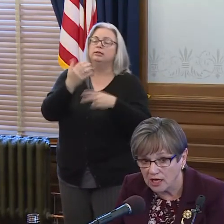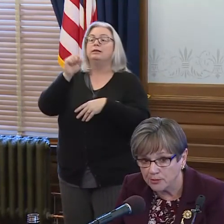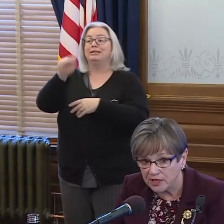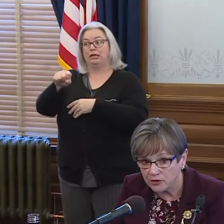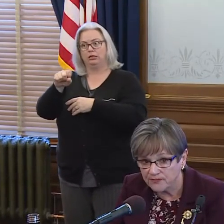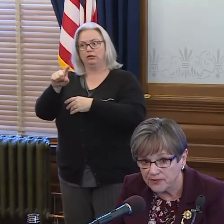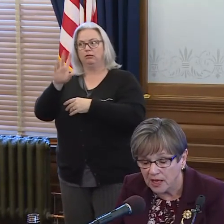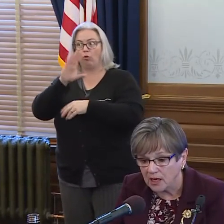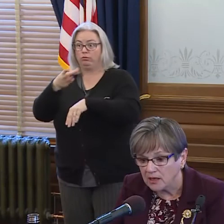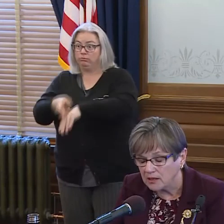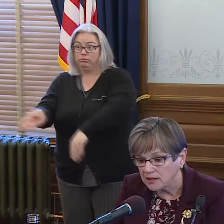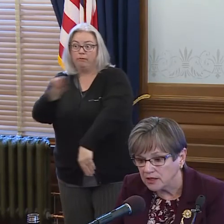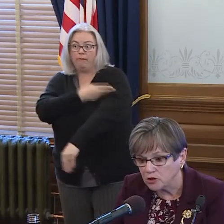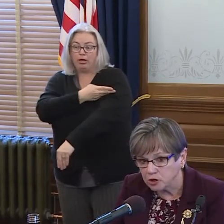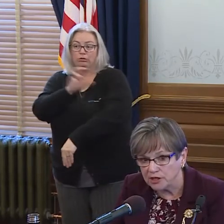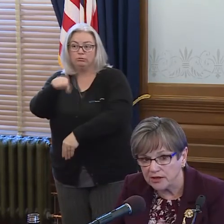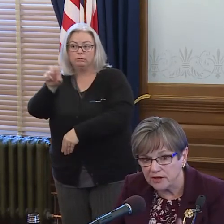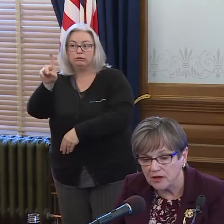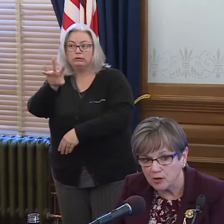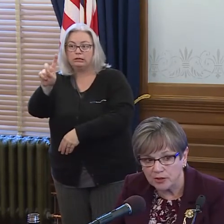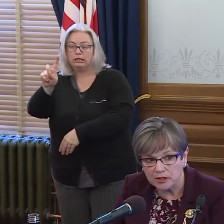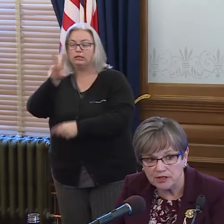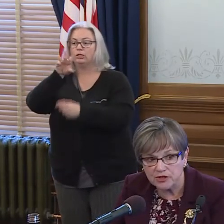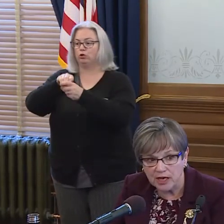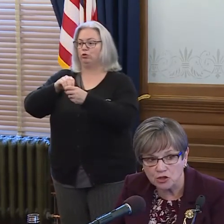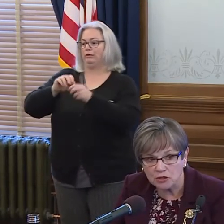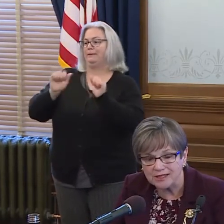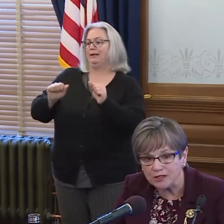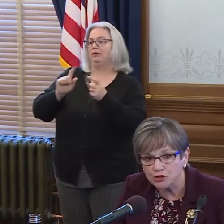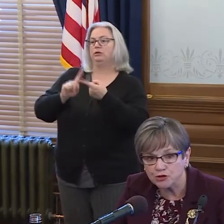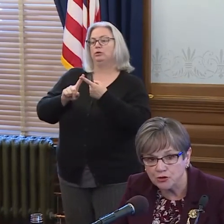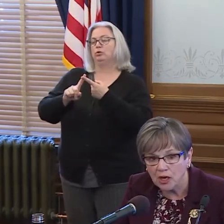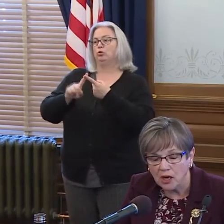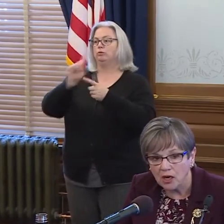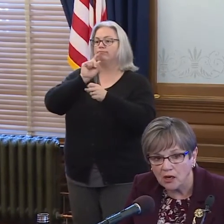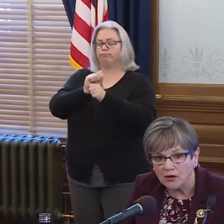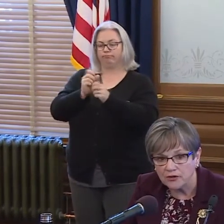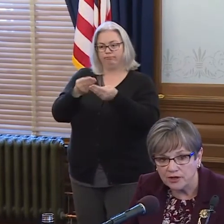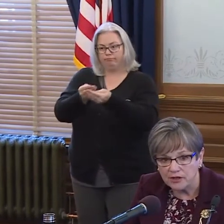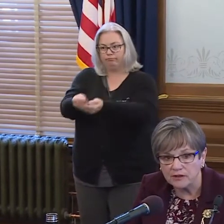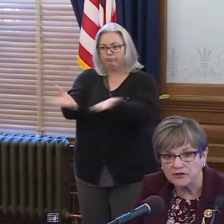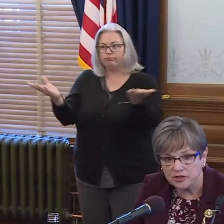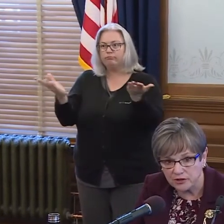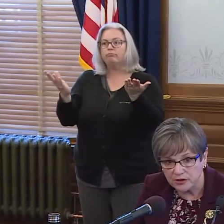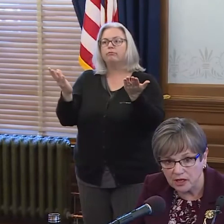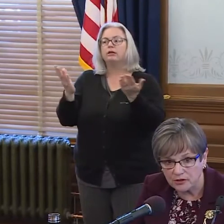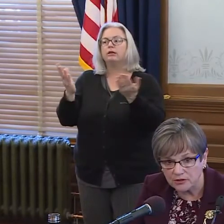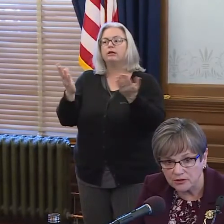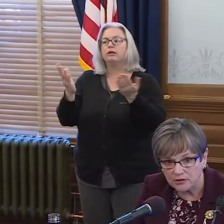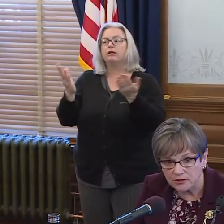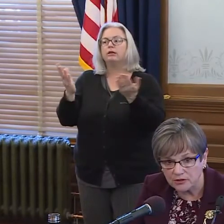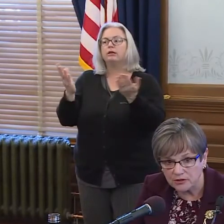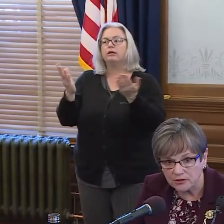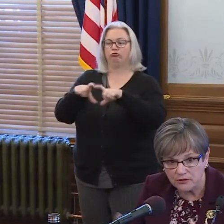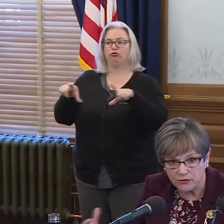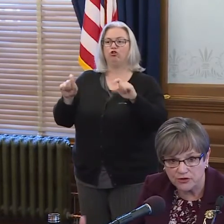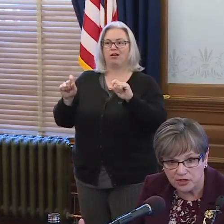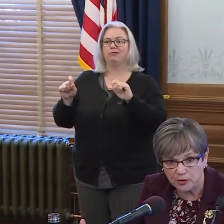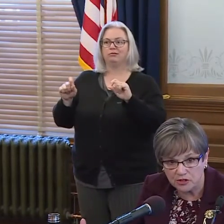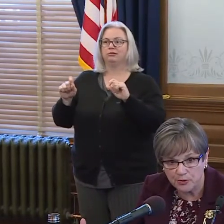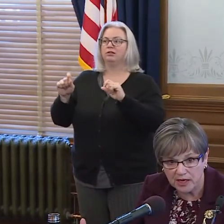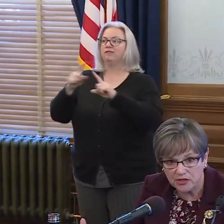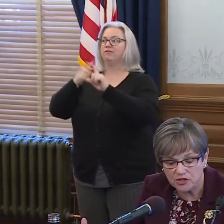whole lot better, including, I think, our ability to actually issue the $600 checks that came in